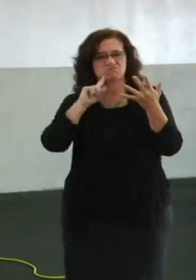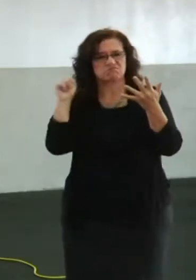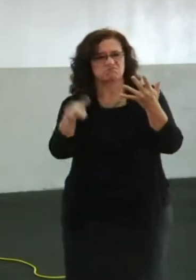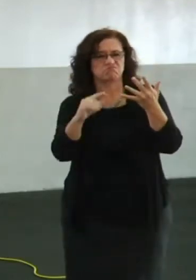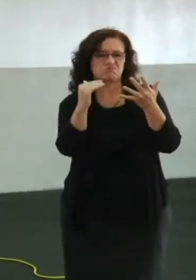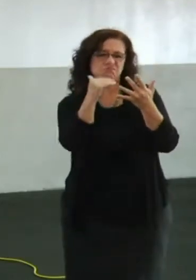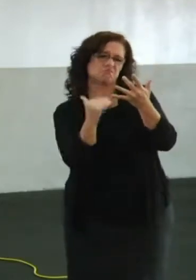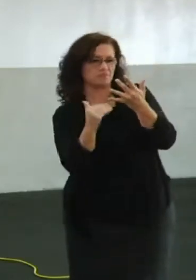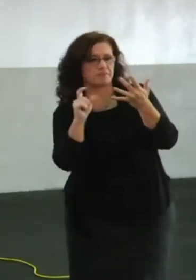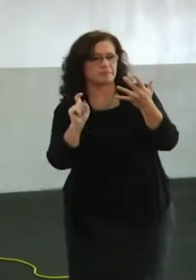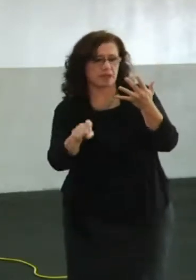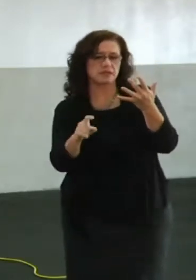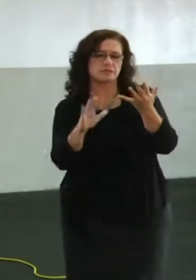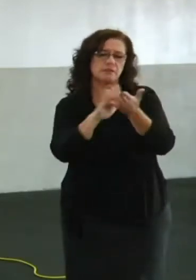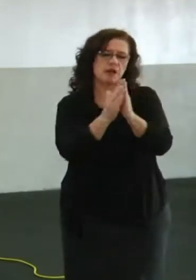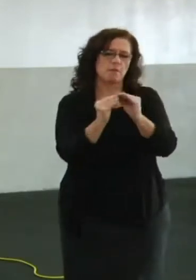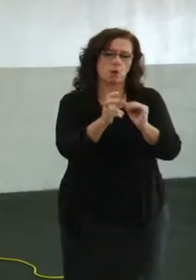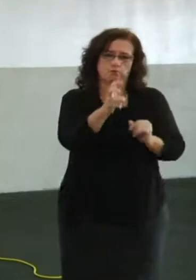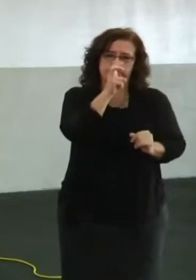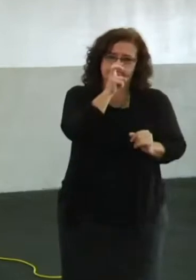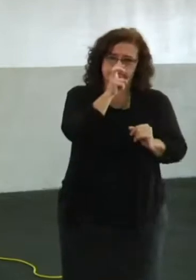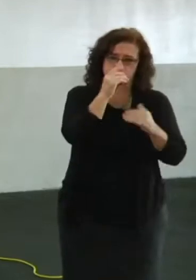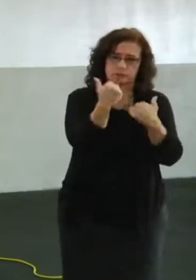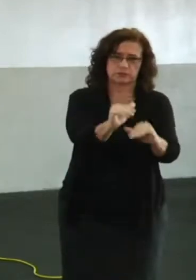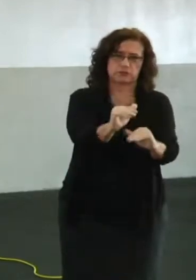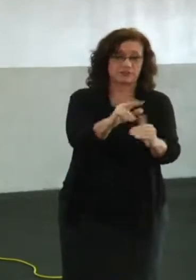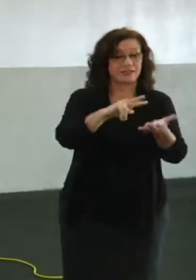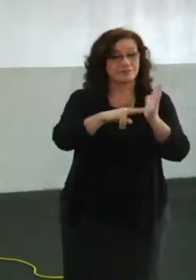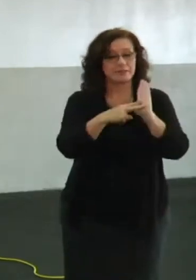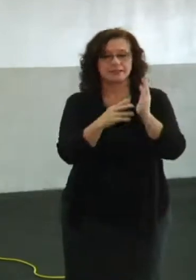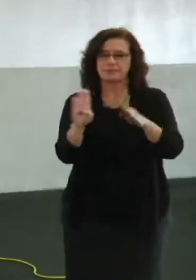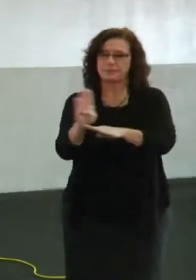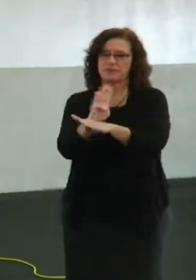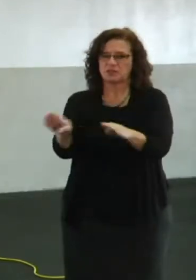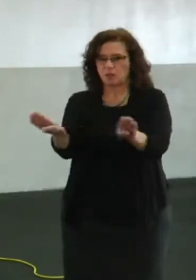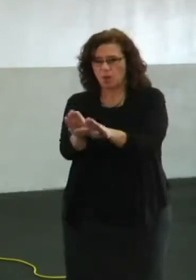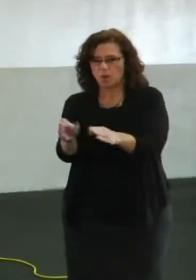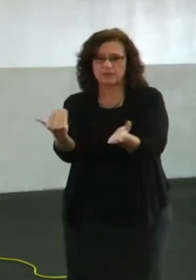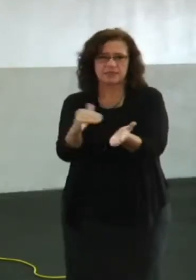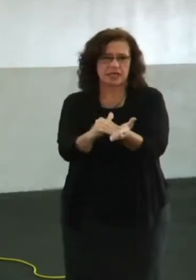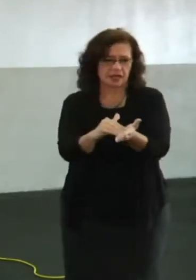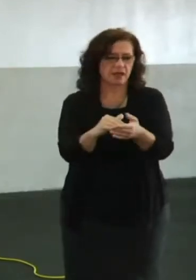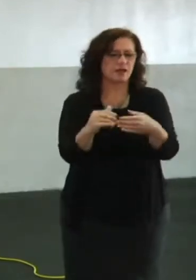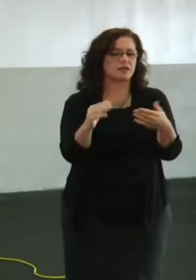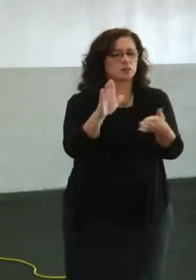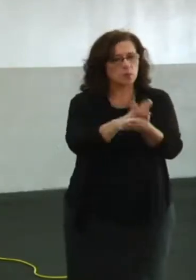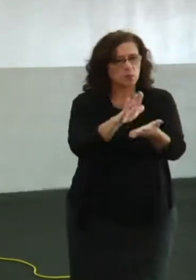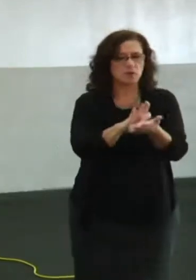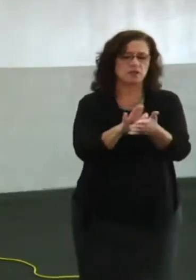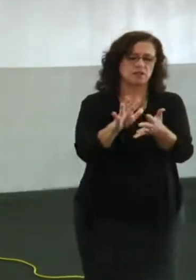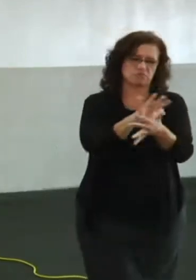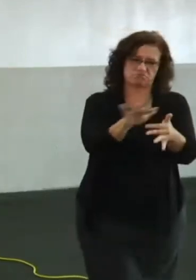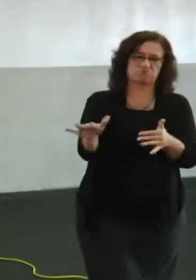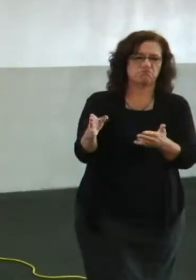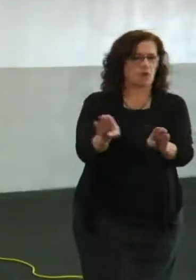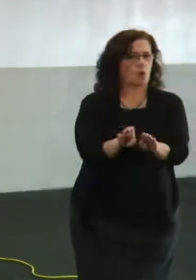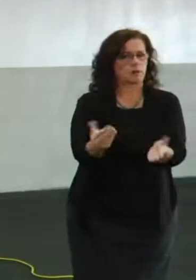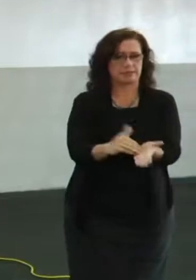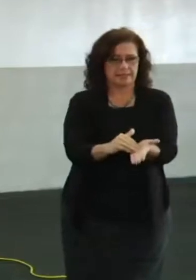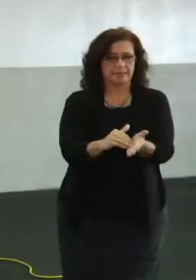to a more restrictive tier, more restrictive meaning less businesses being able to operate at their capacity. And